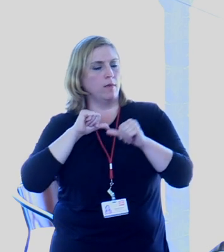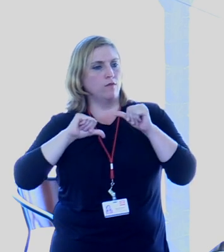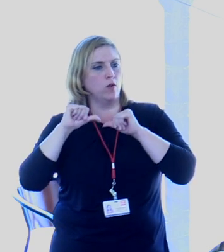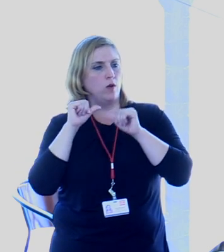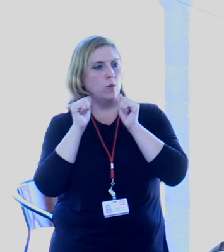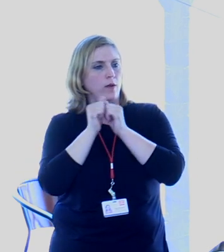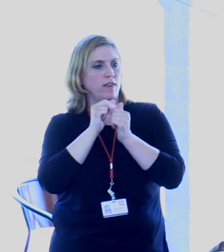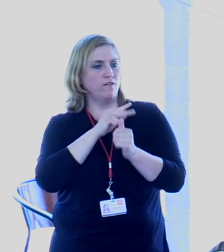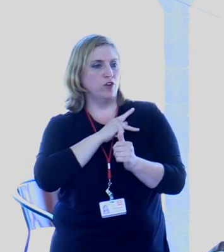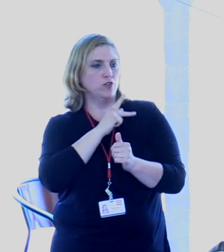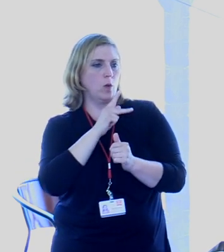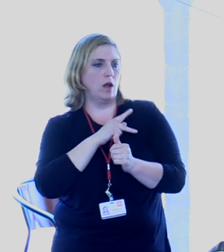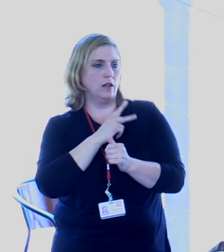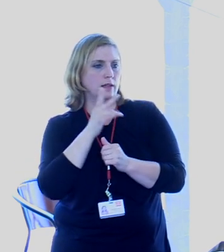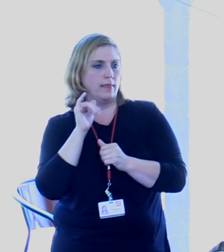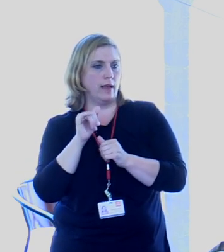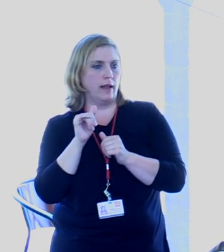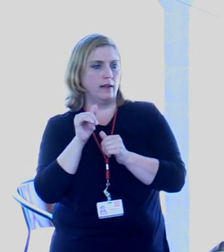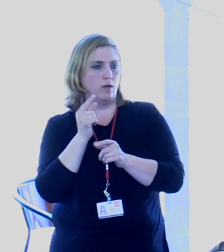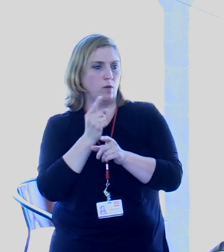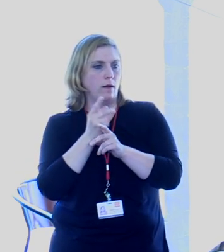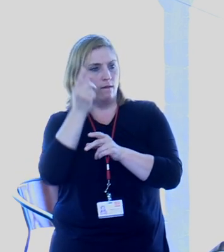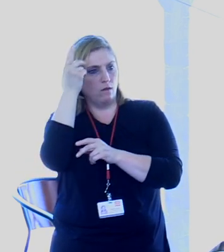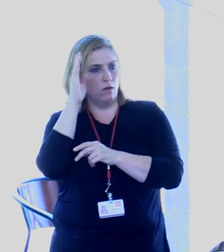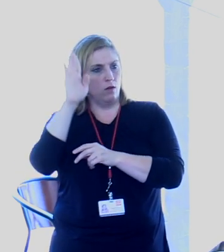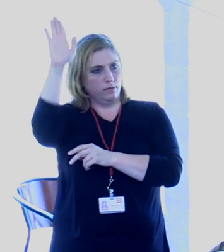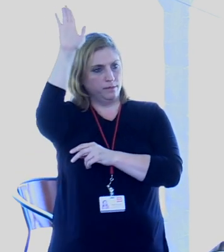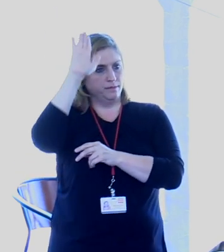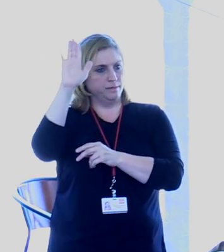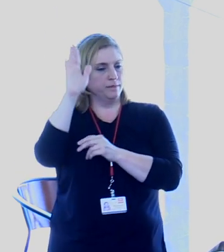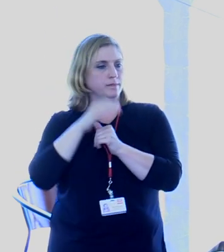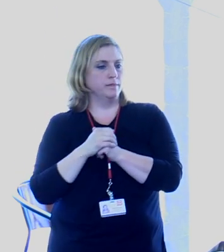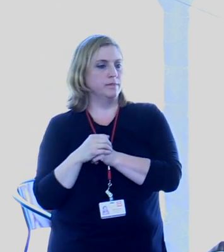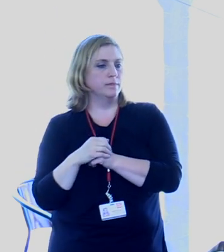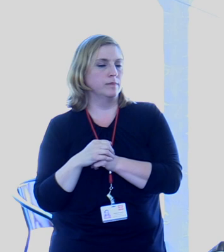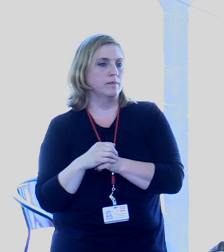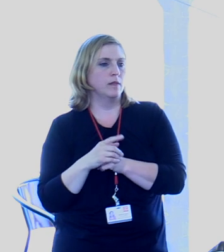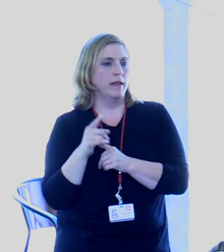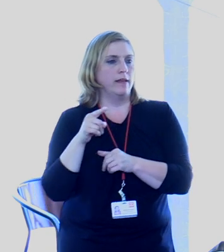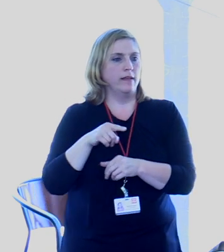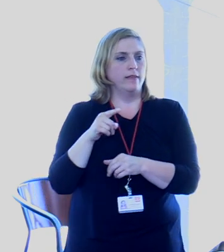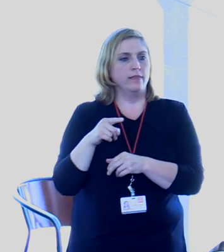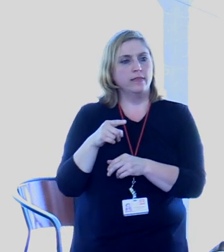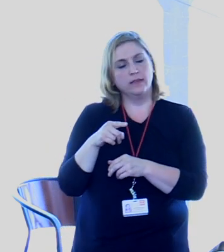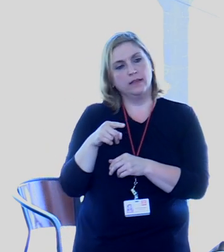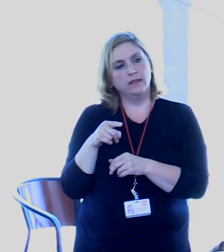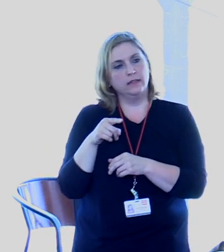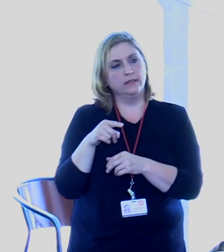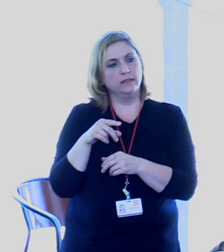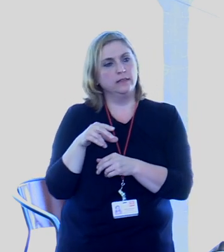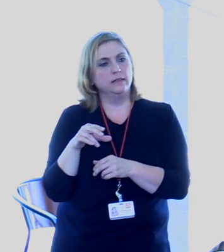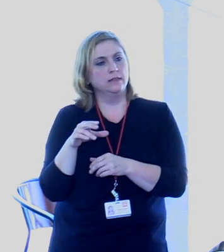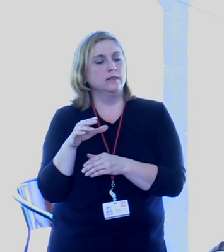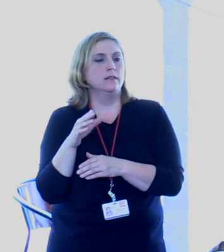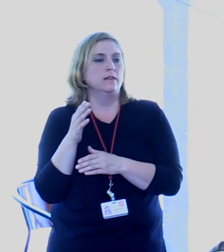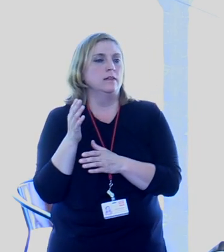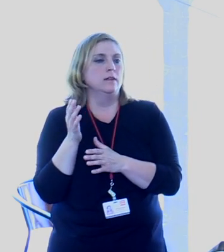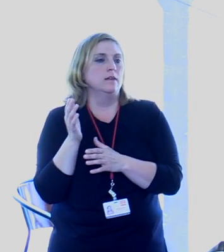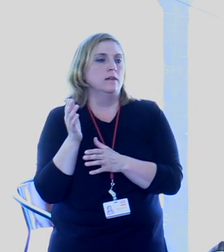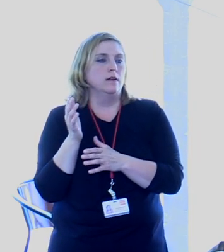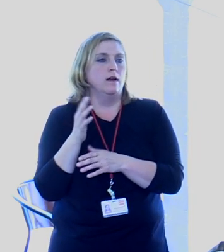virtuosity which is proper to God. So these capacities